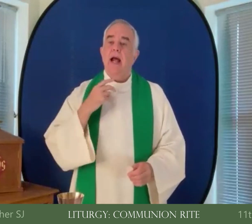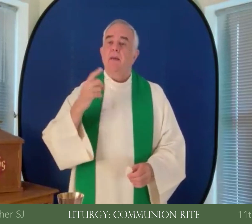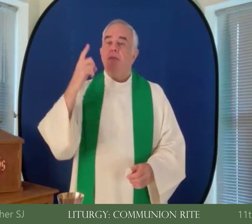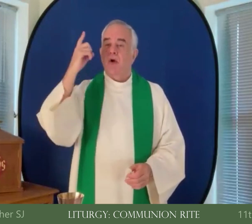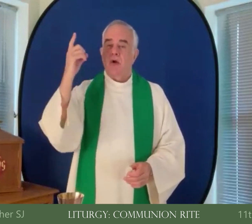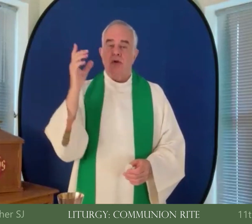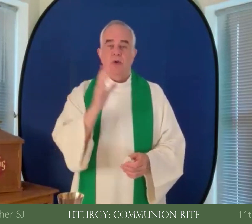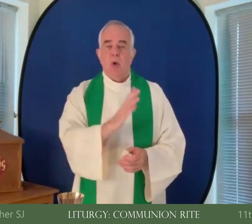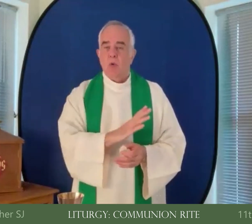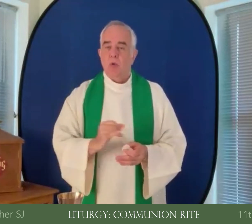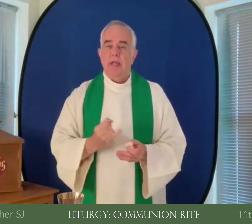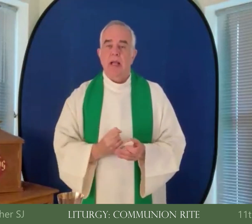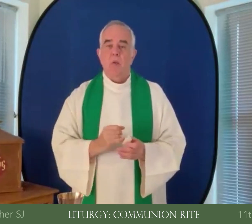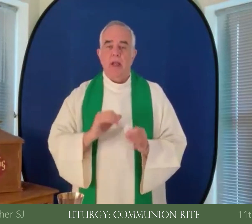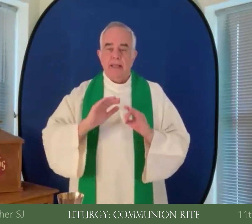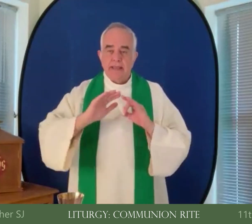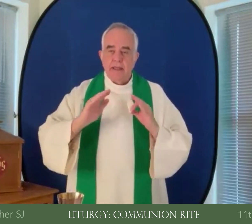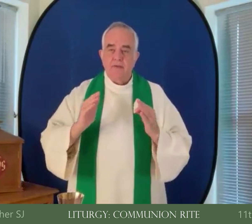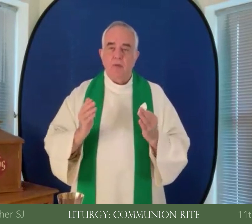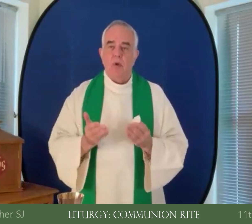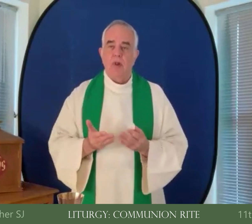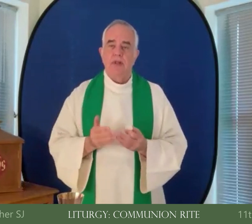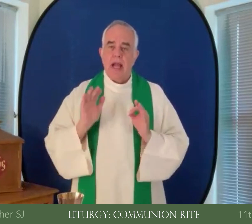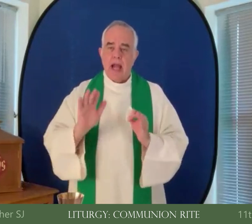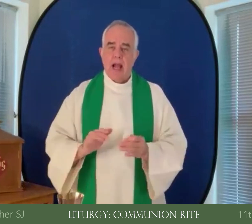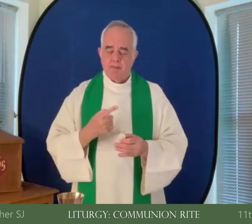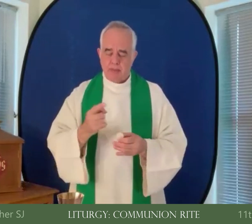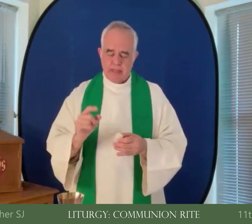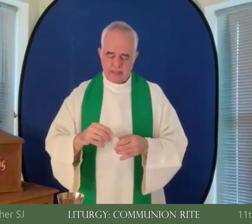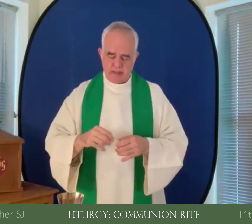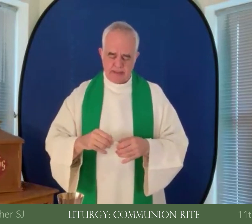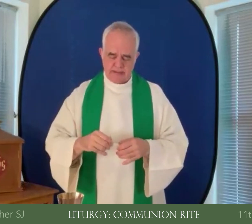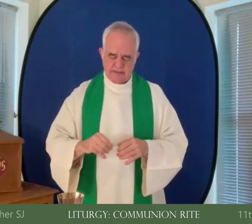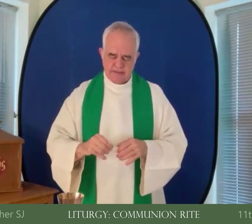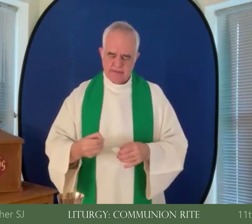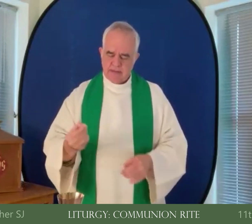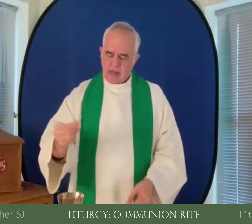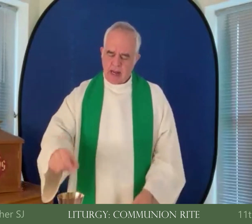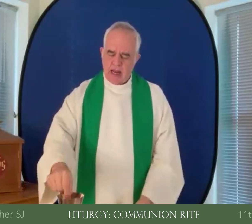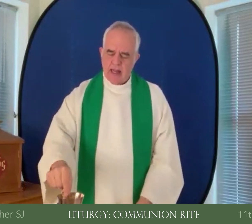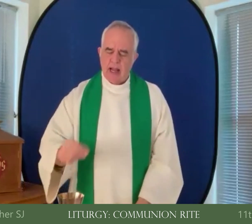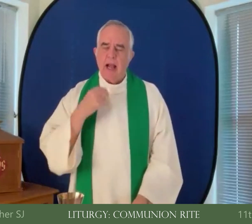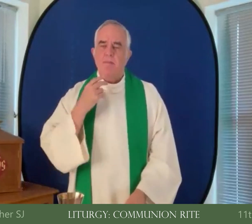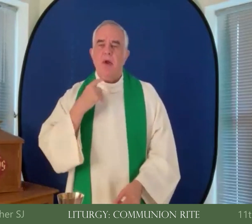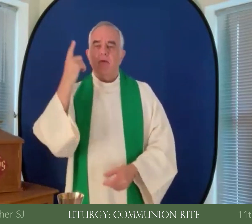Lamb of God, who will take away sin from the world, have mercy on us. Lamb of